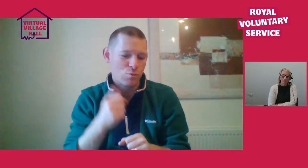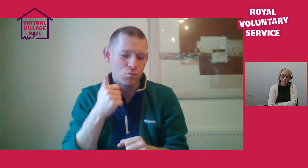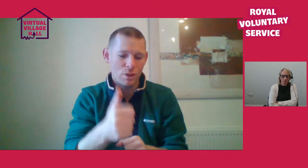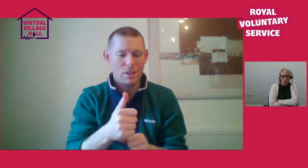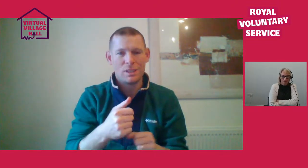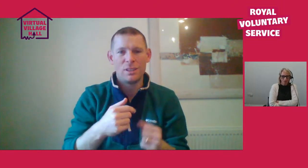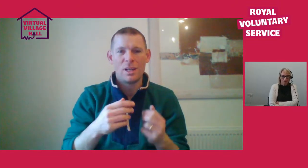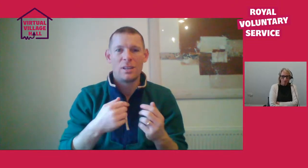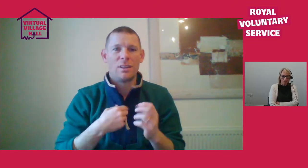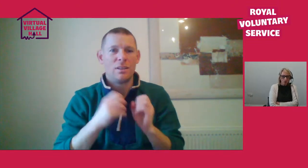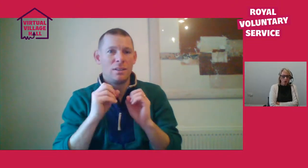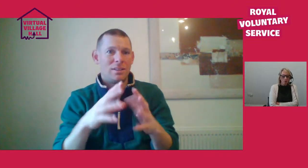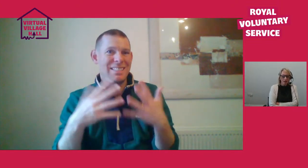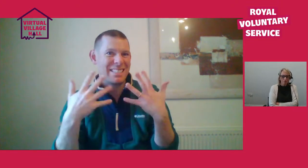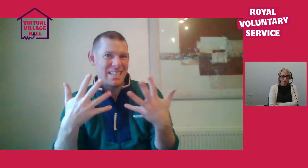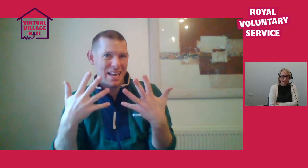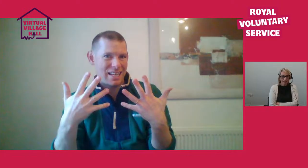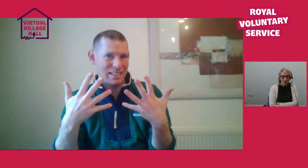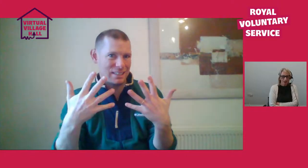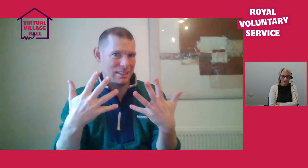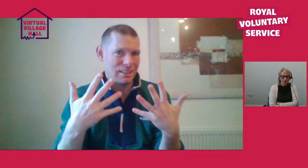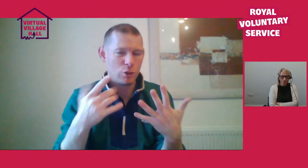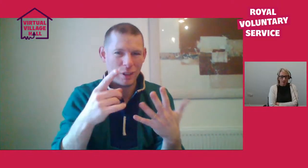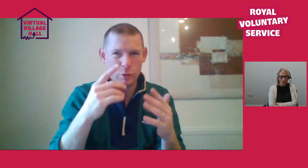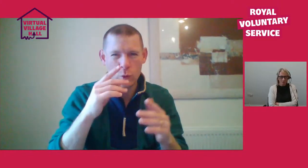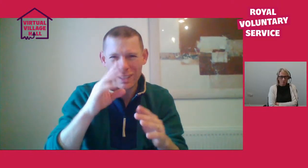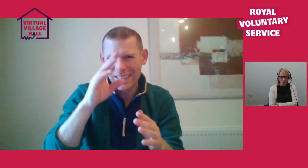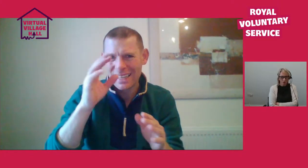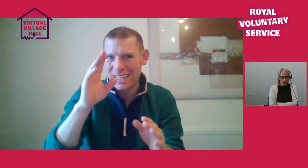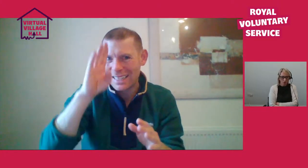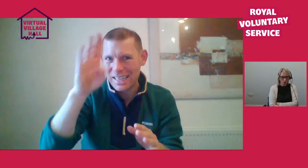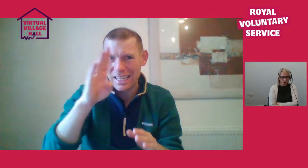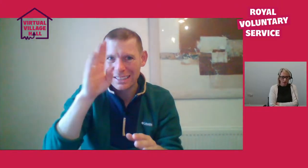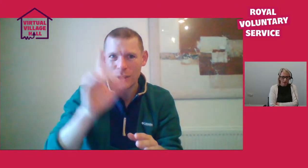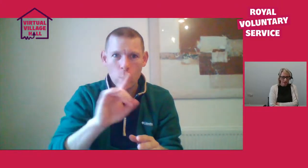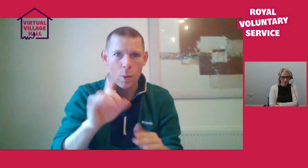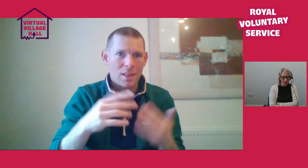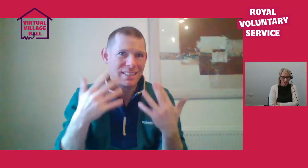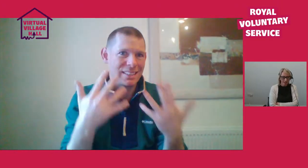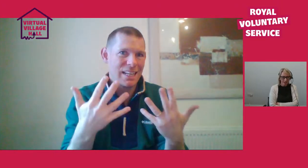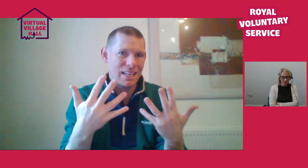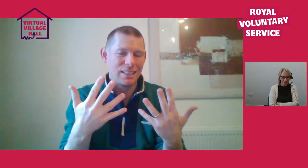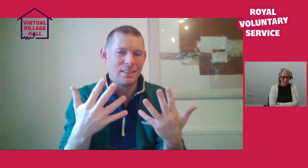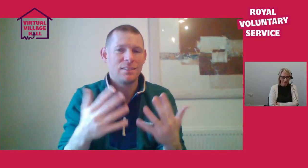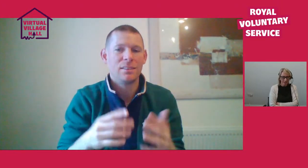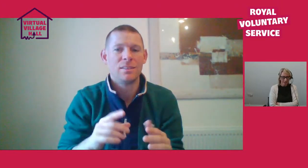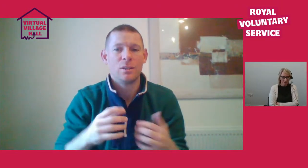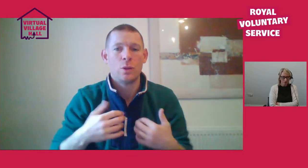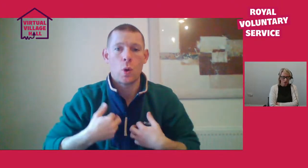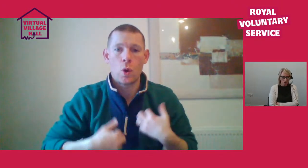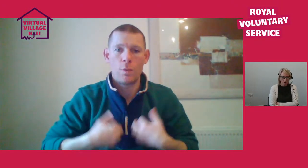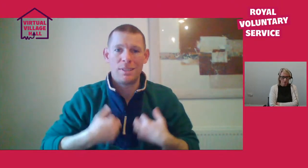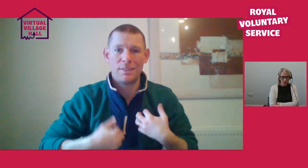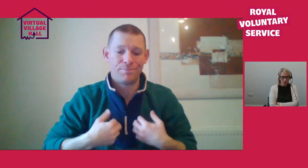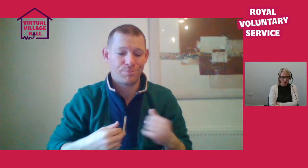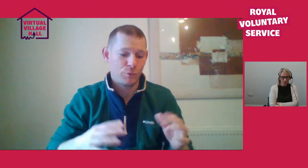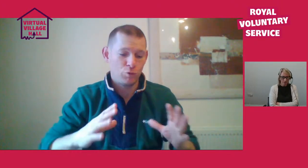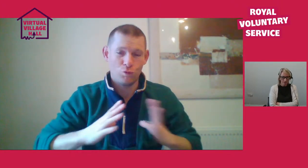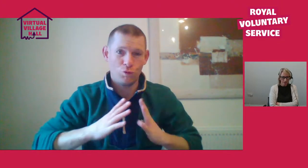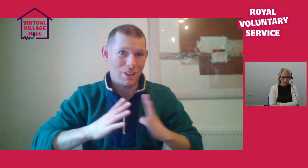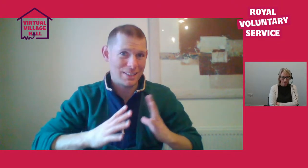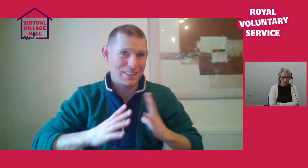Now, we're going to play a fun game here. I'm going to give you 10 signs and see if you can work them